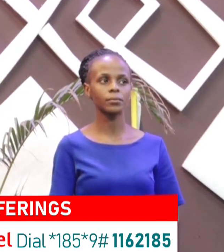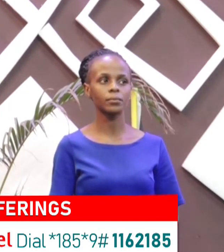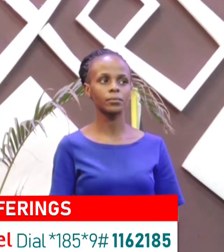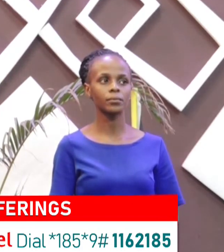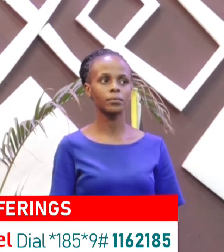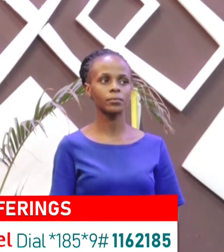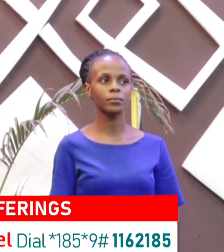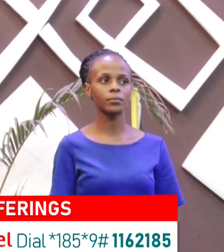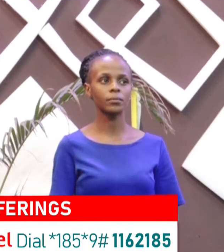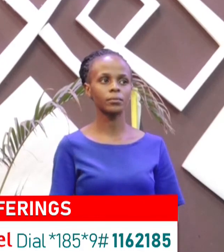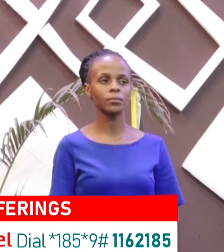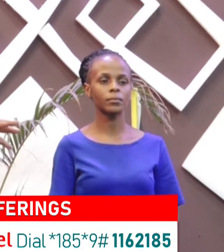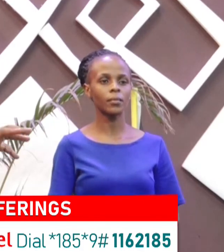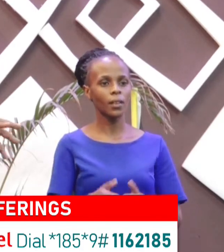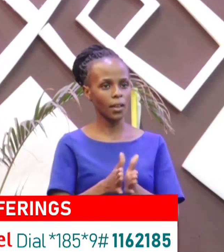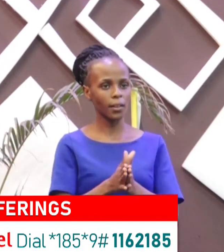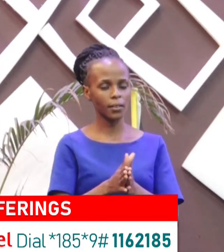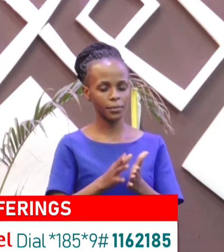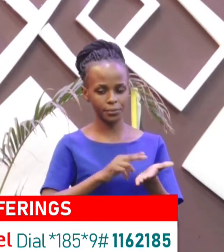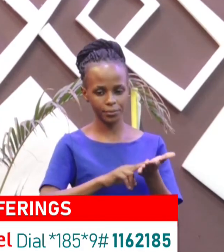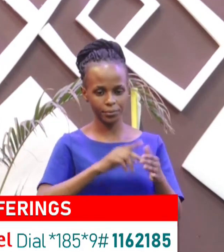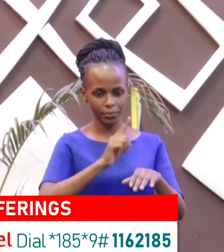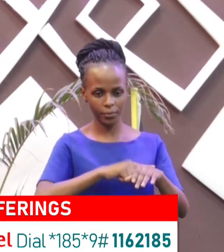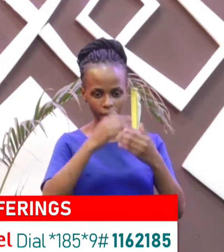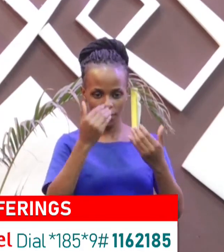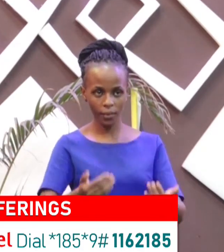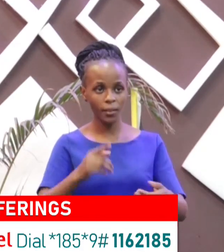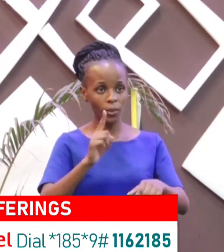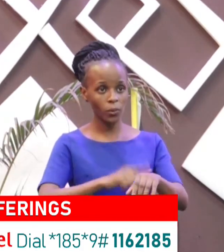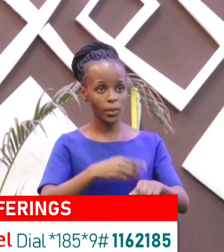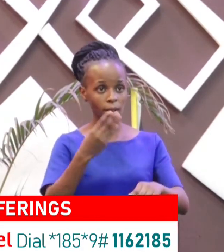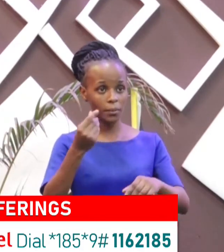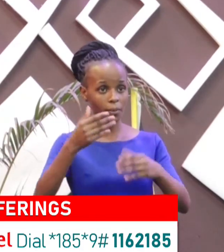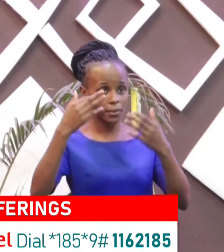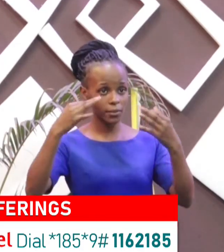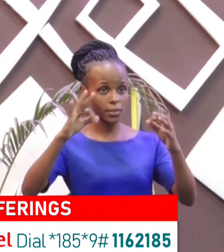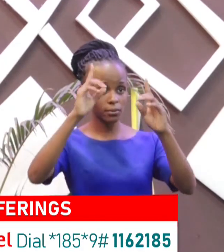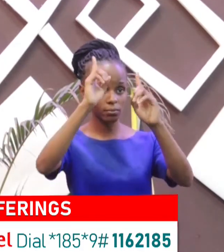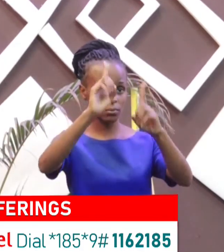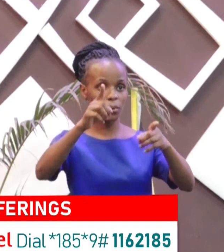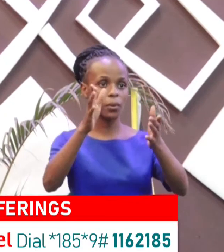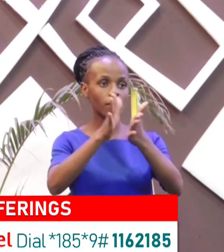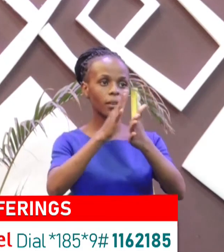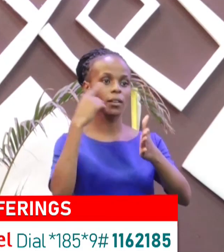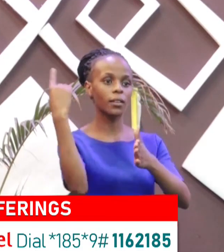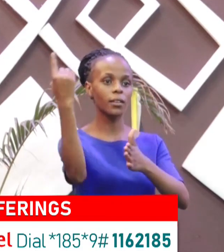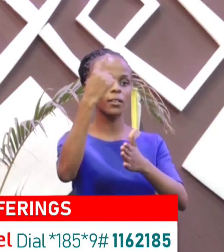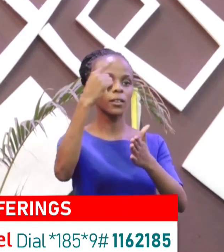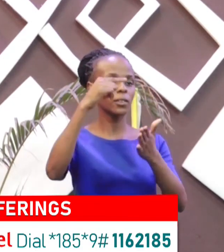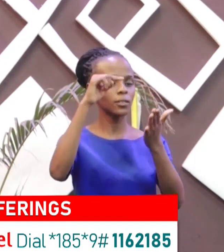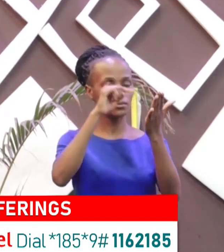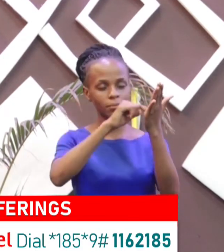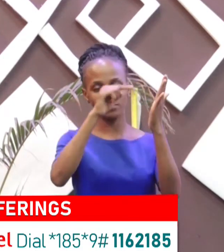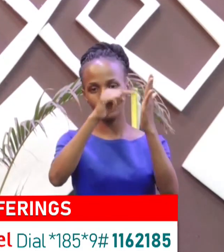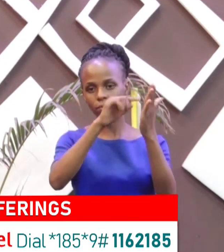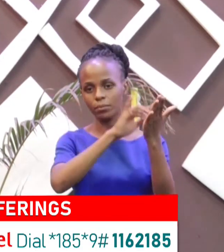your offering on your phone. No banga kati kisera kino ekitukirange sente zo redde kwezili ng'obogenda kunyiga bunyizi. Such that